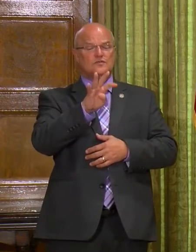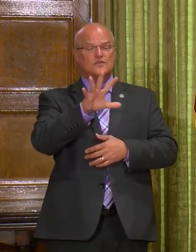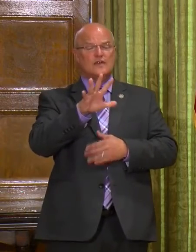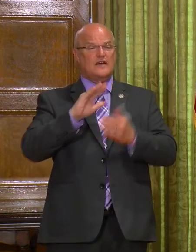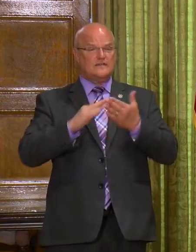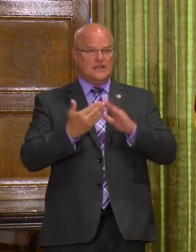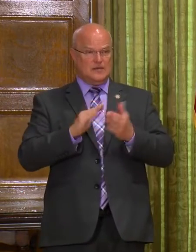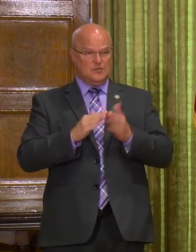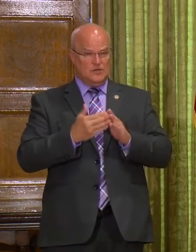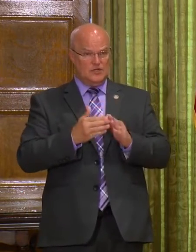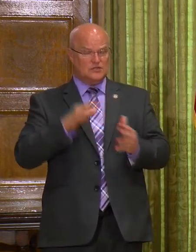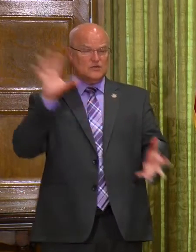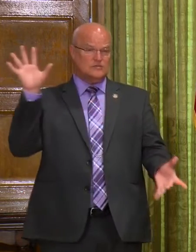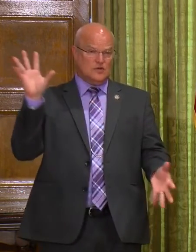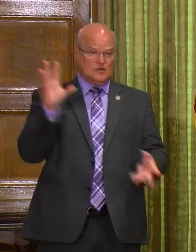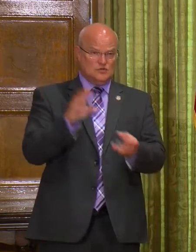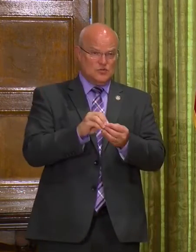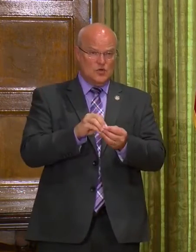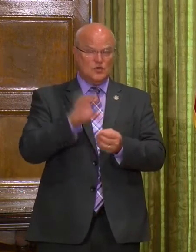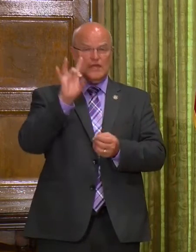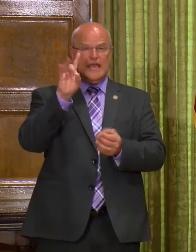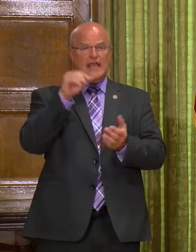community. So our total,